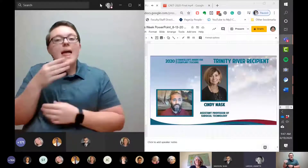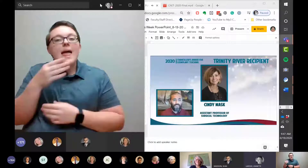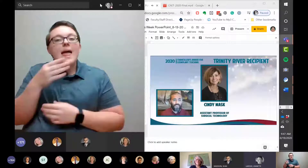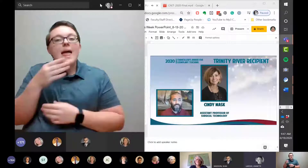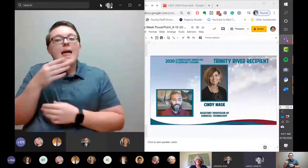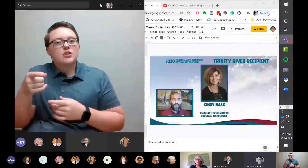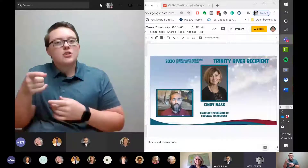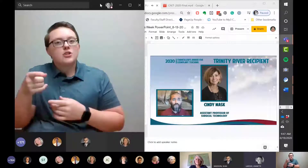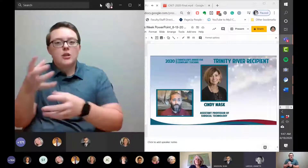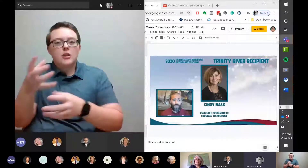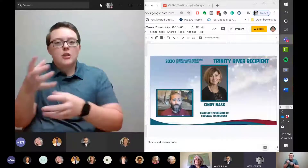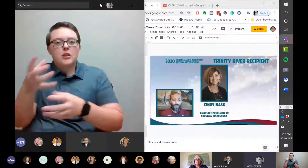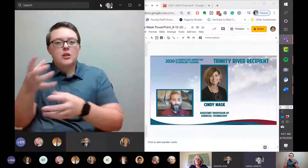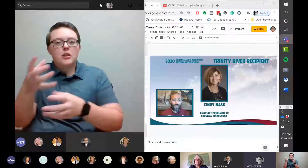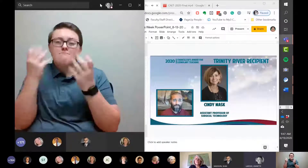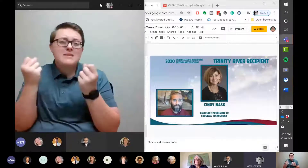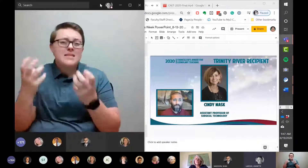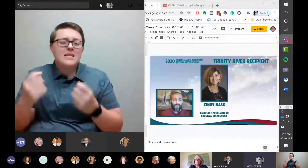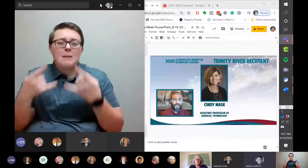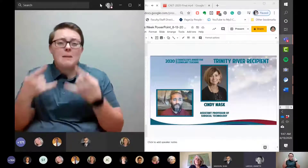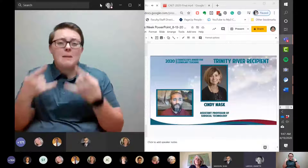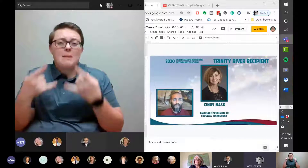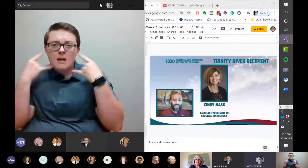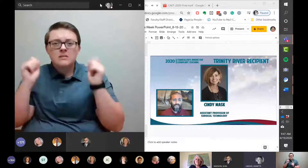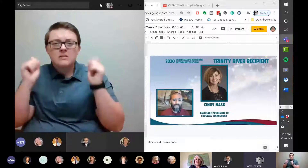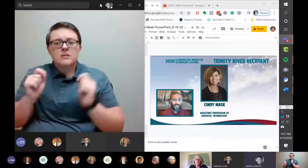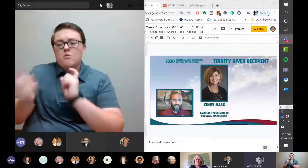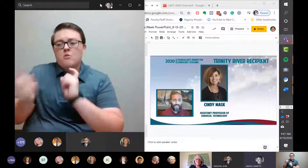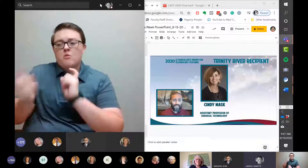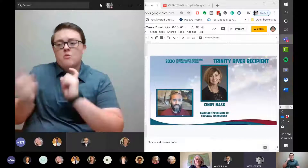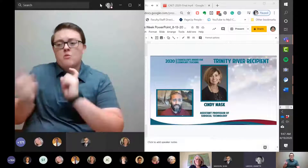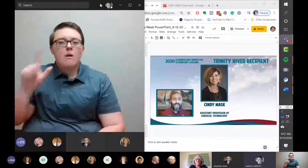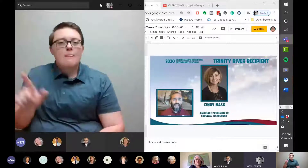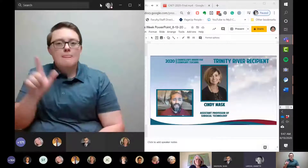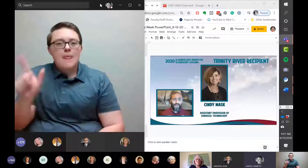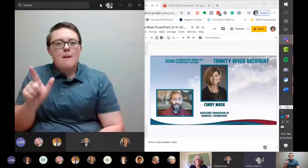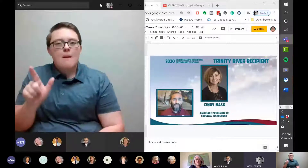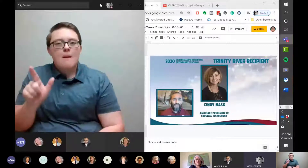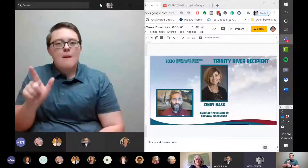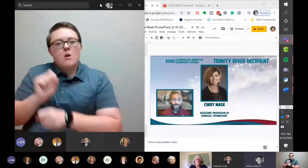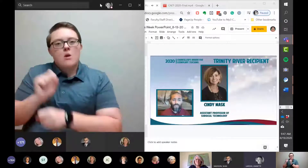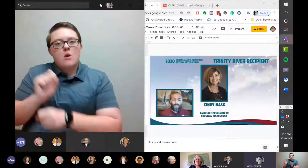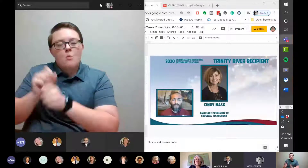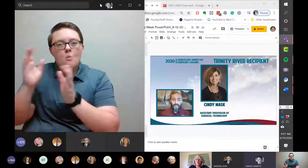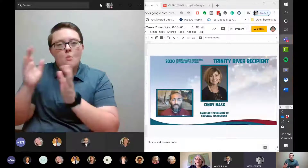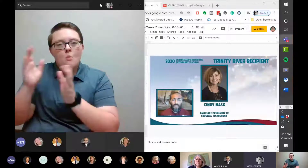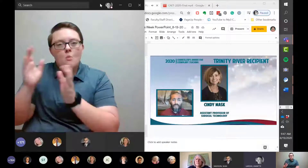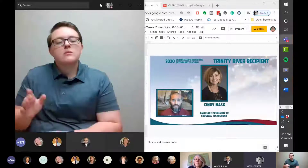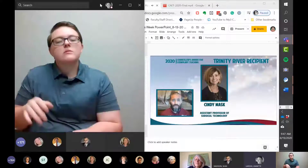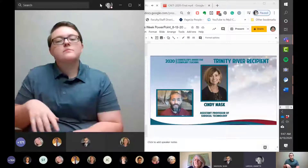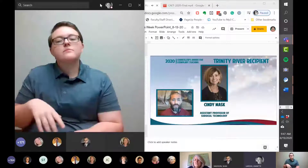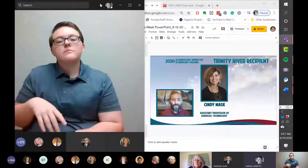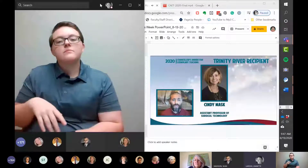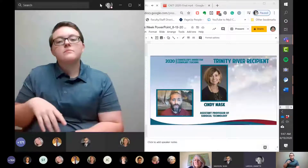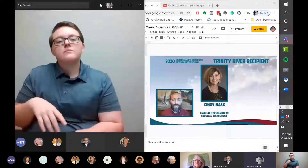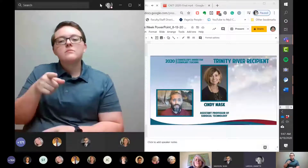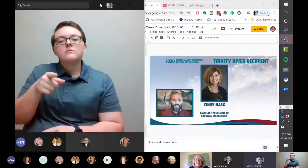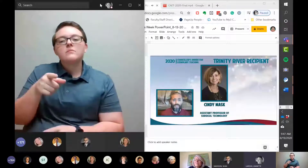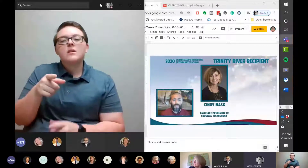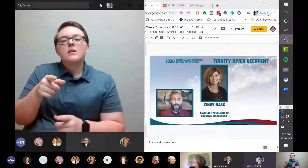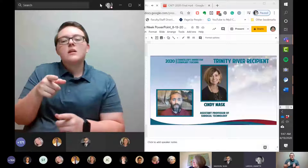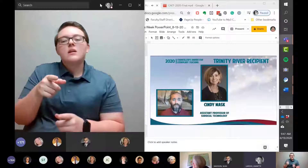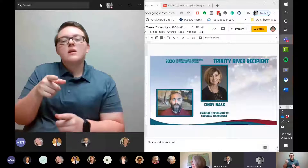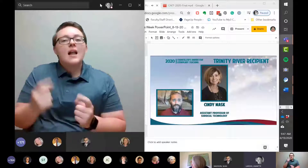tablets to students for remote learning. Her students say it best: anyone who crosses paths with her is a